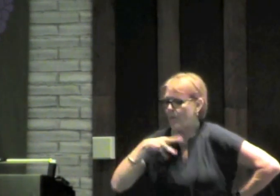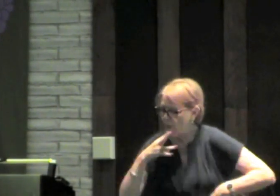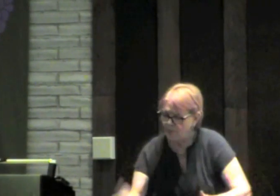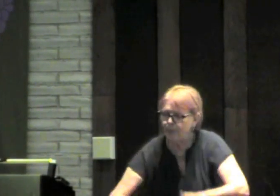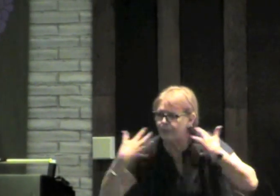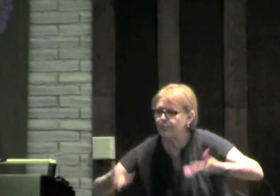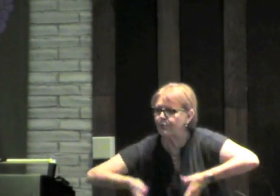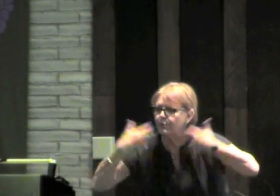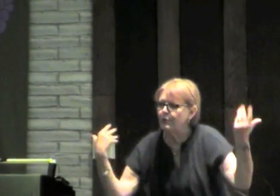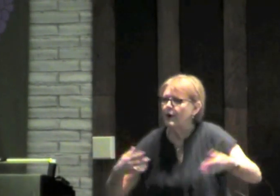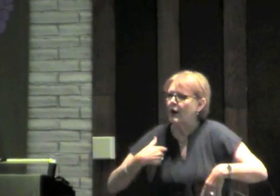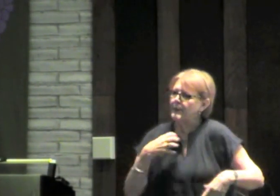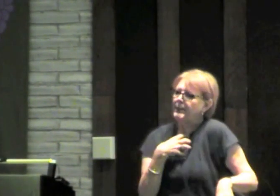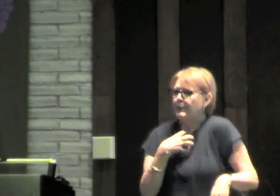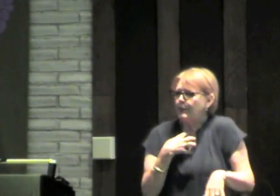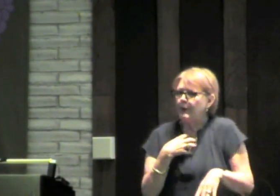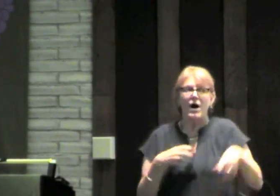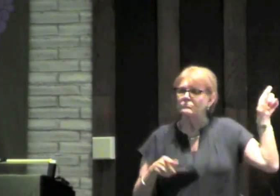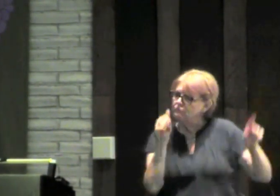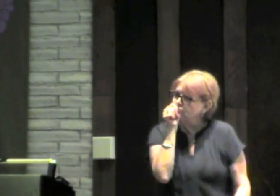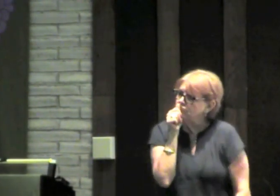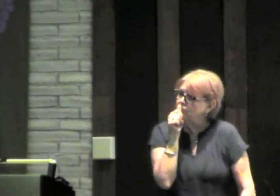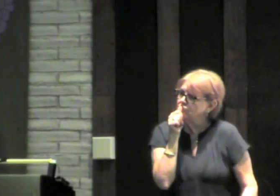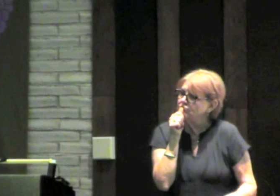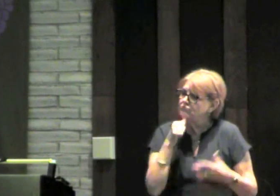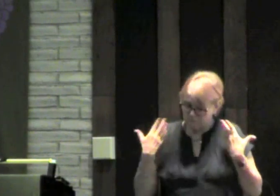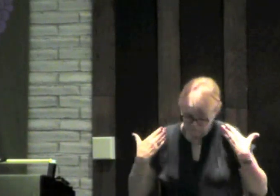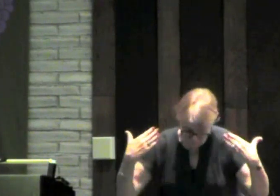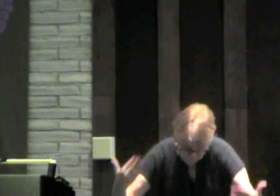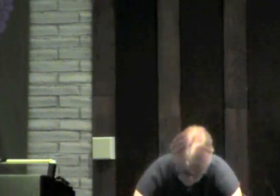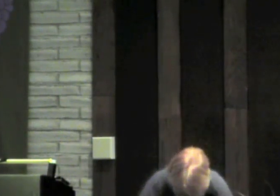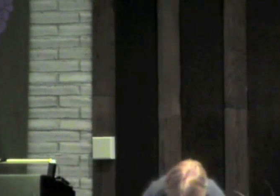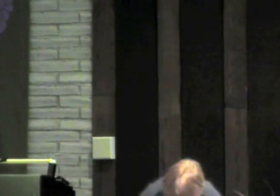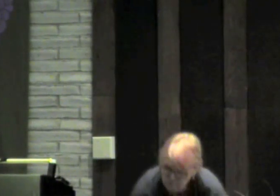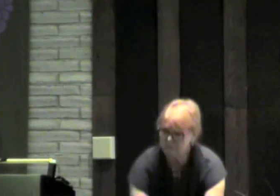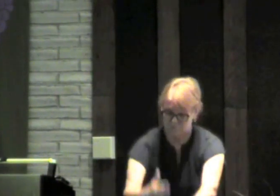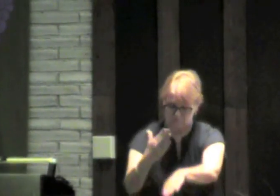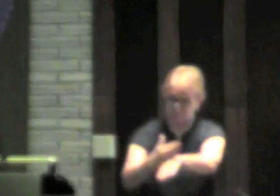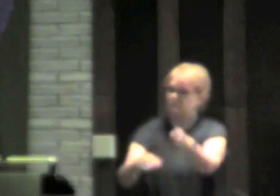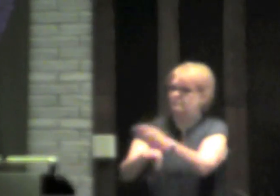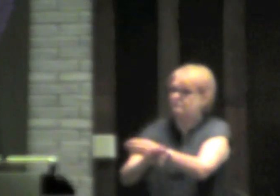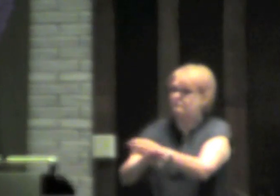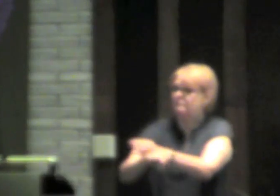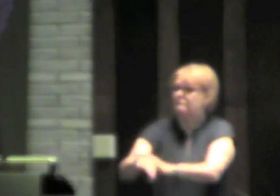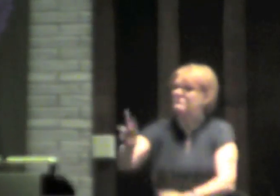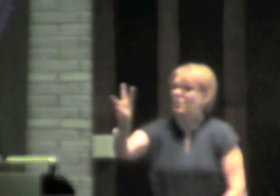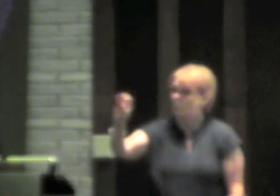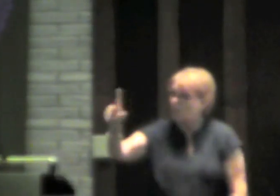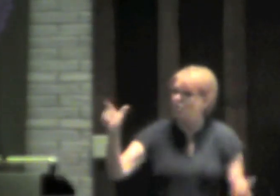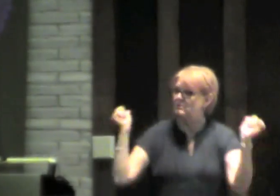about here. It was so hot there, you know, and I was complaining about the heat, and look at these folks. They are